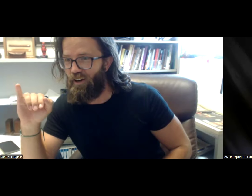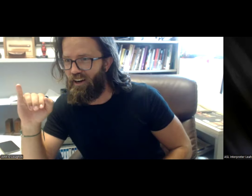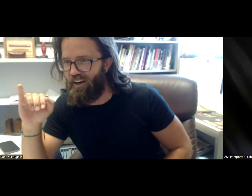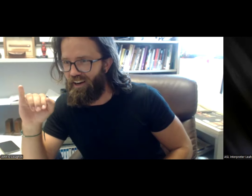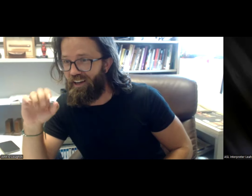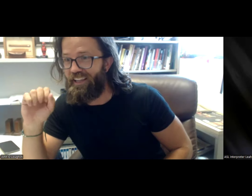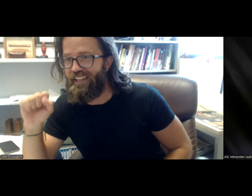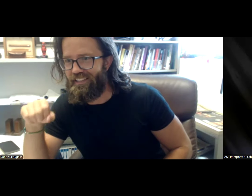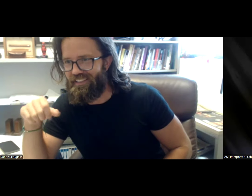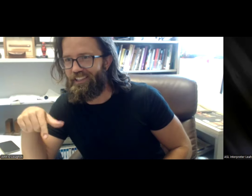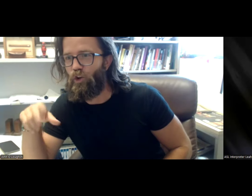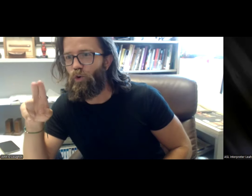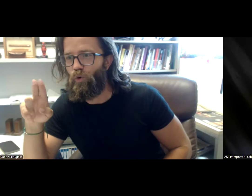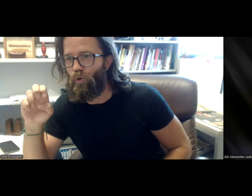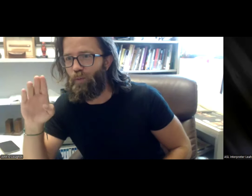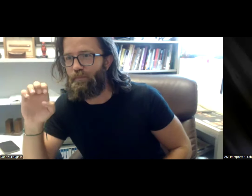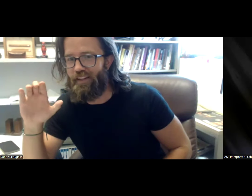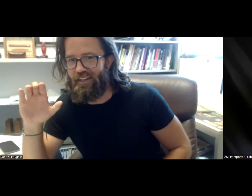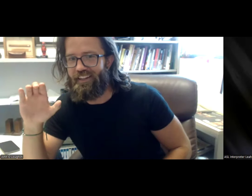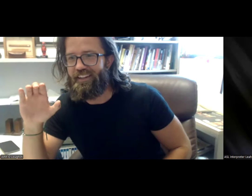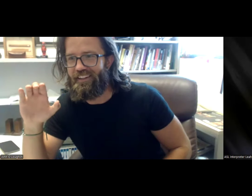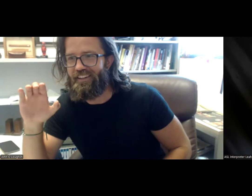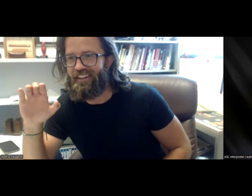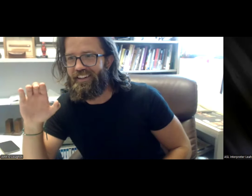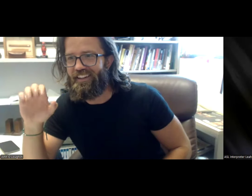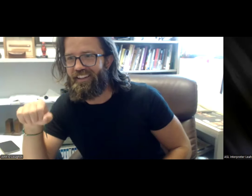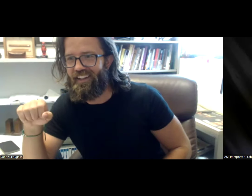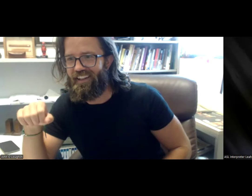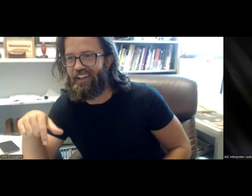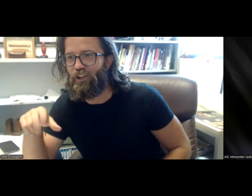Terry, you have a guess? Yes, Quebec.